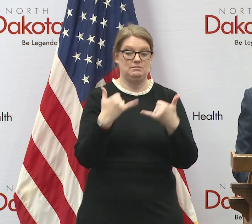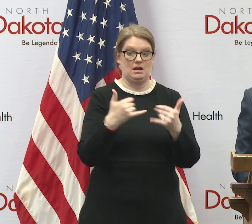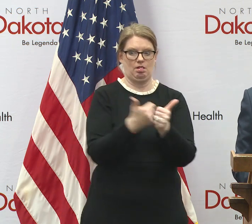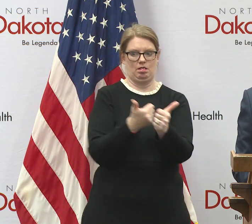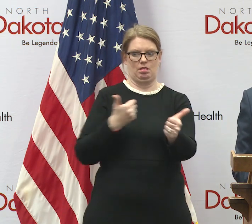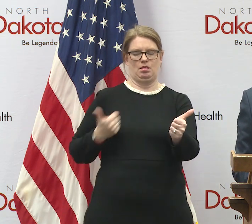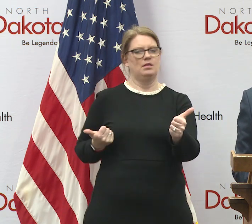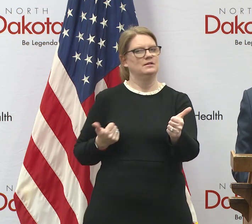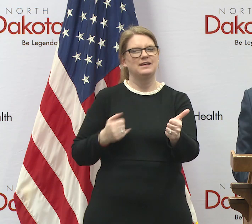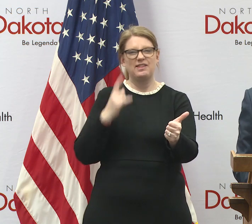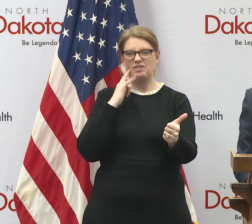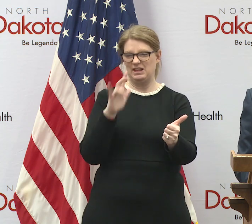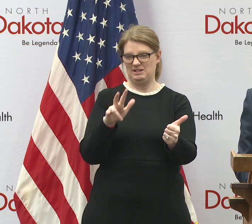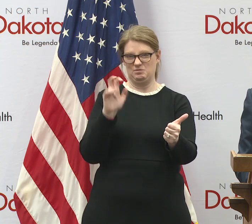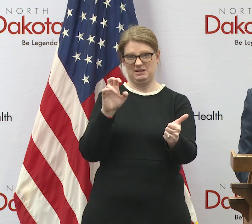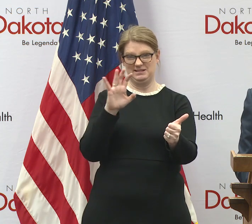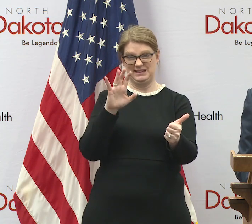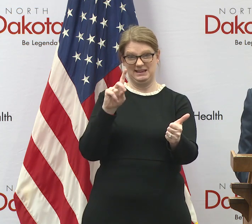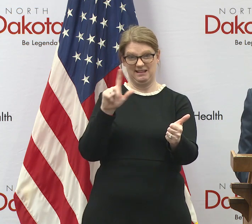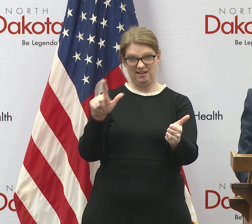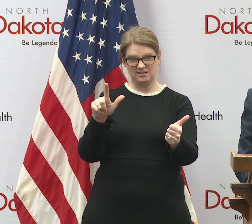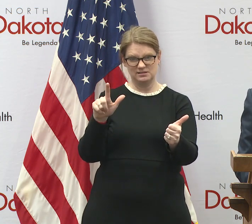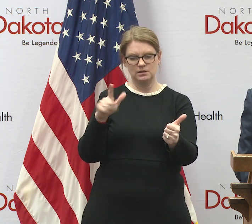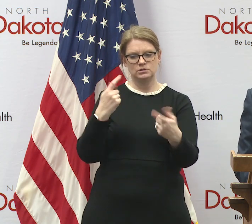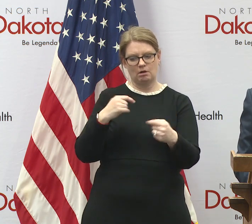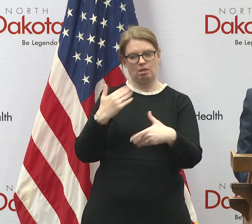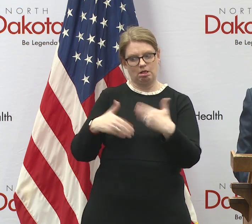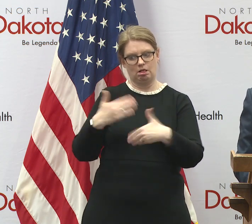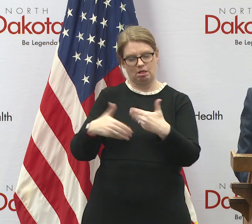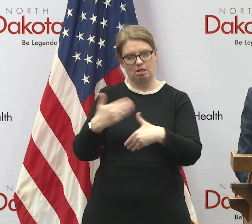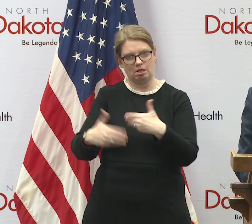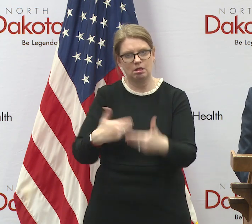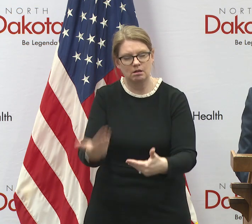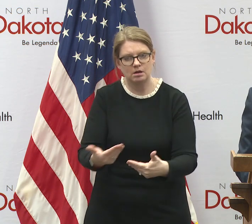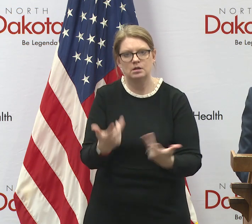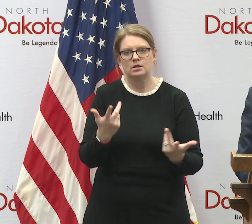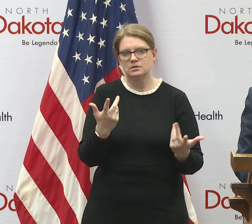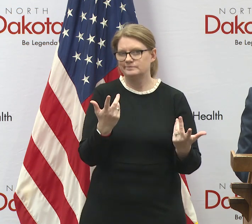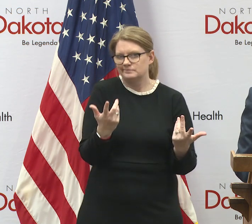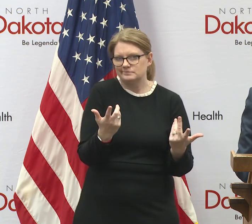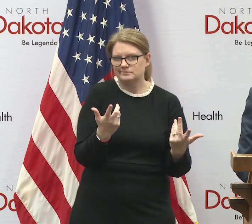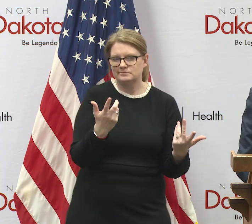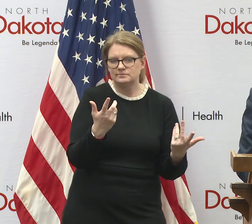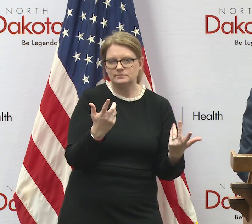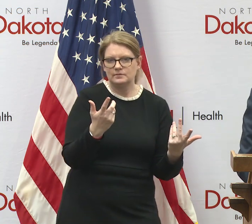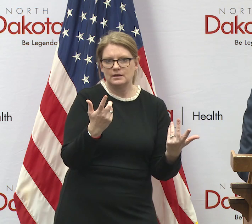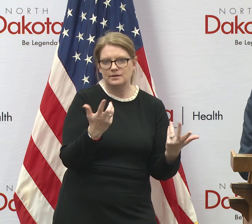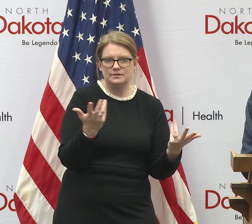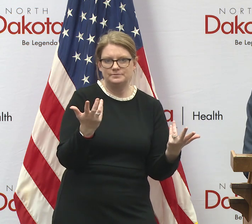think, of over 300 CDL licenses that we're trying to move through to make sure we don't have any